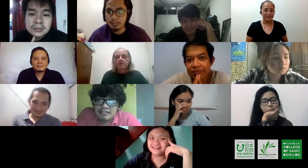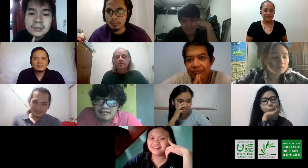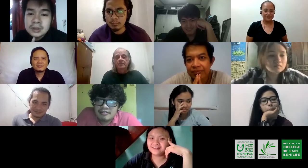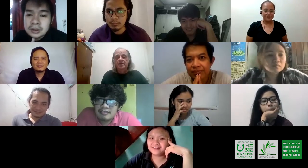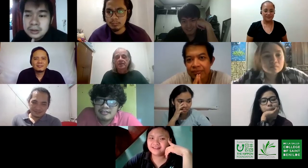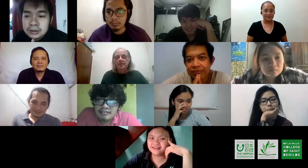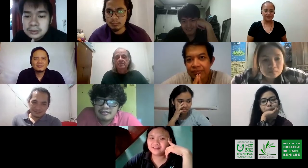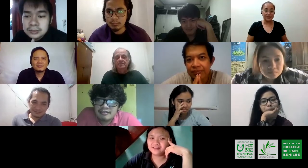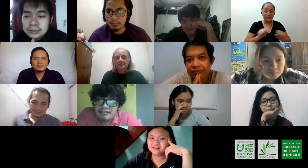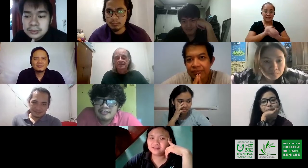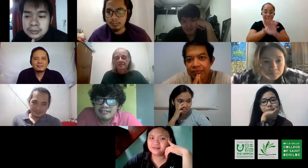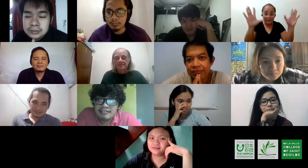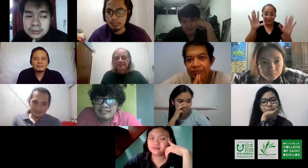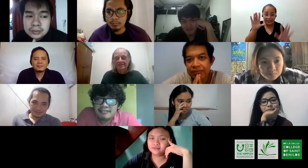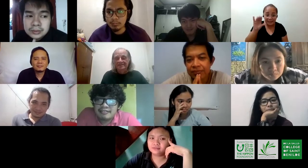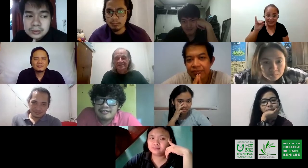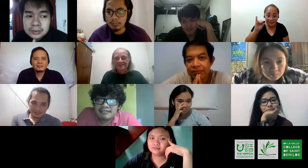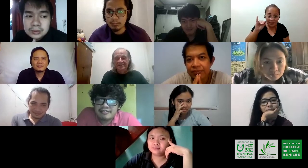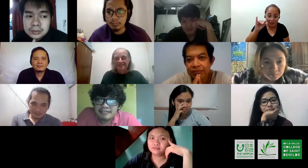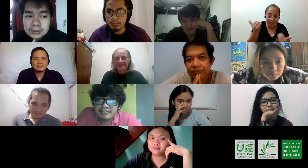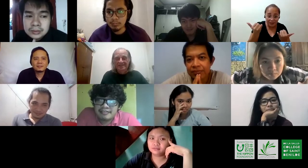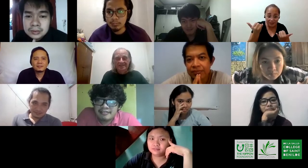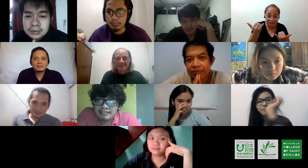That clear, Yami, now?